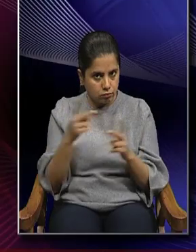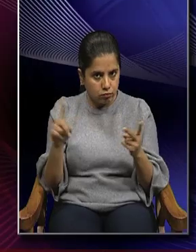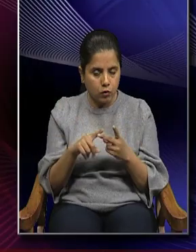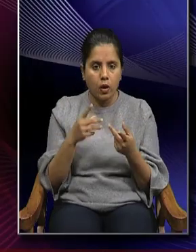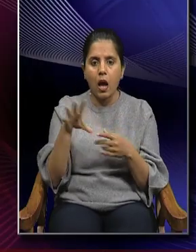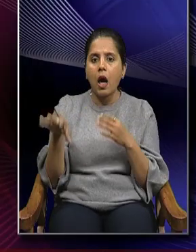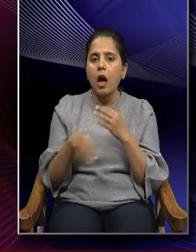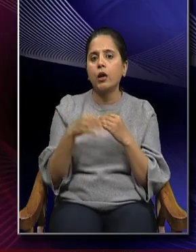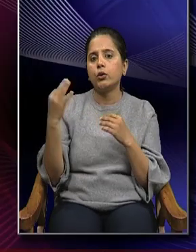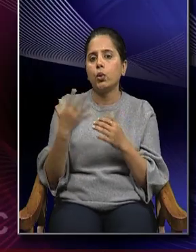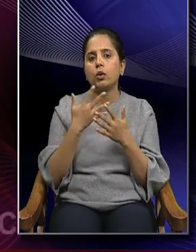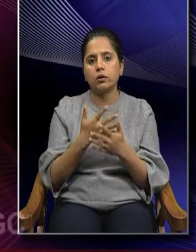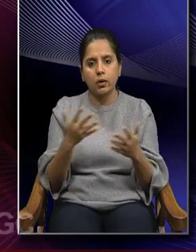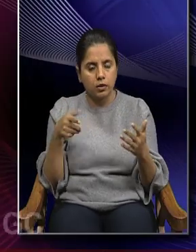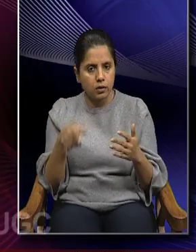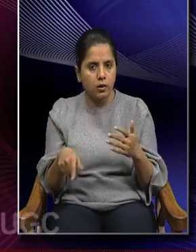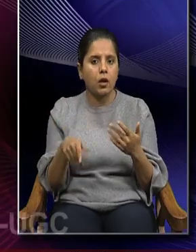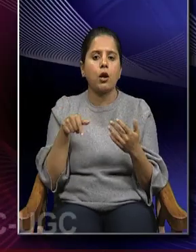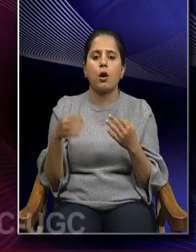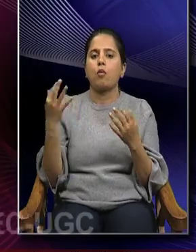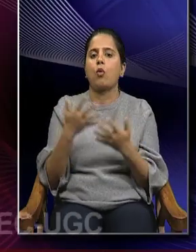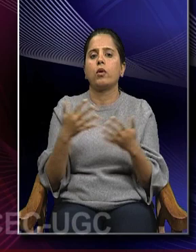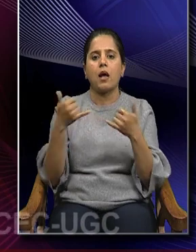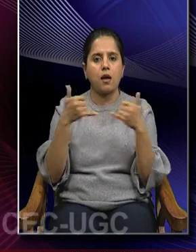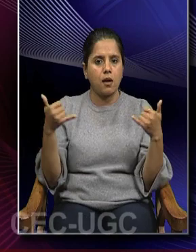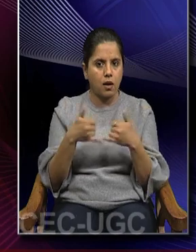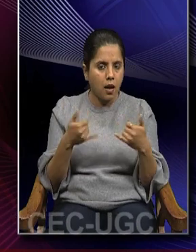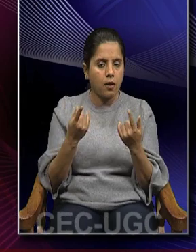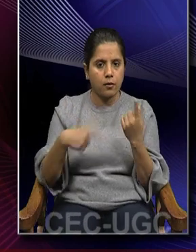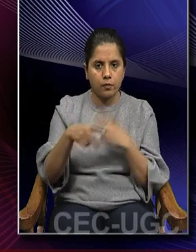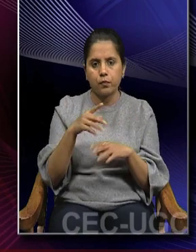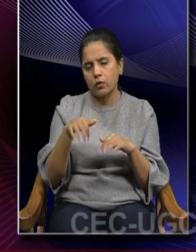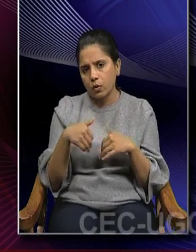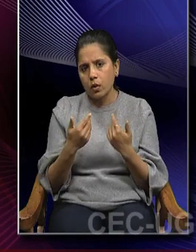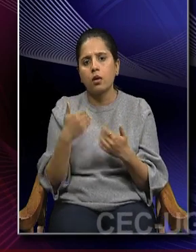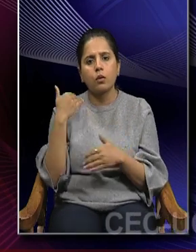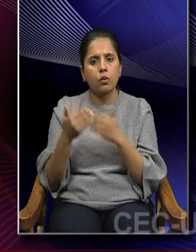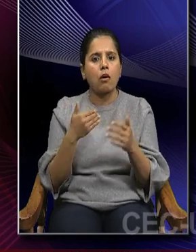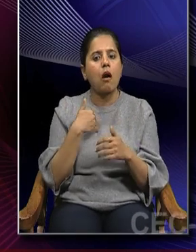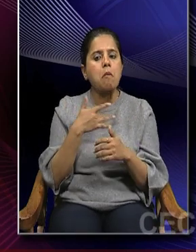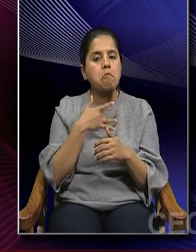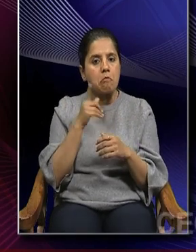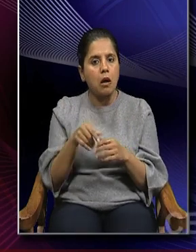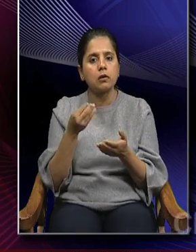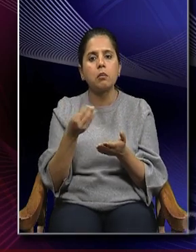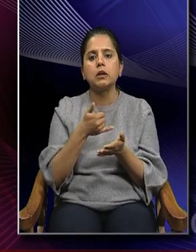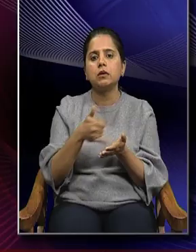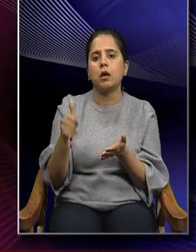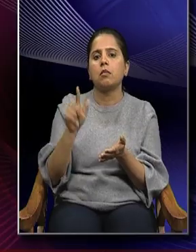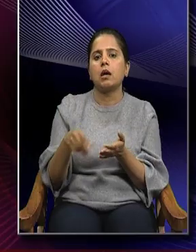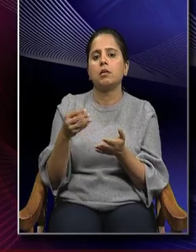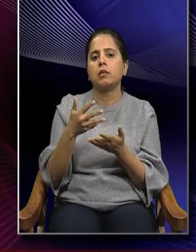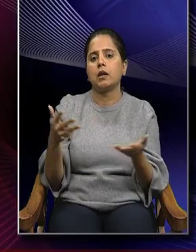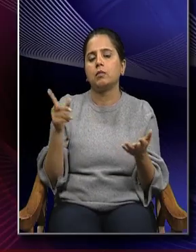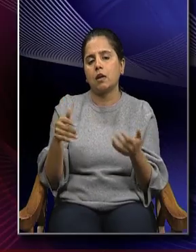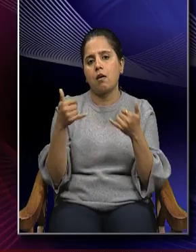some new products, new product lines into our segment, or at times we are bound to delete some existing product